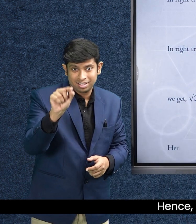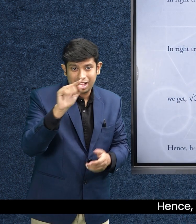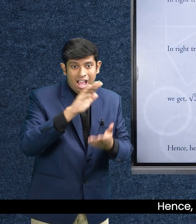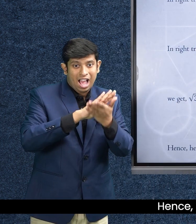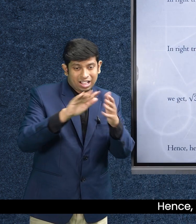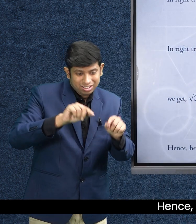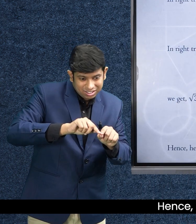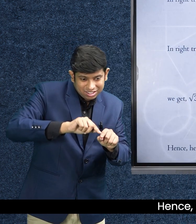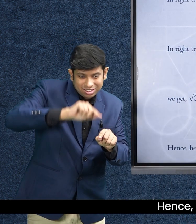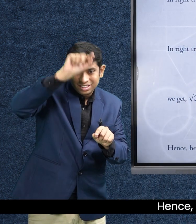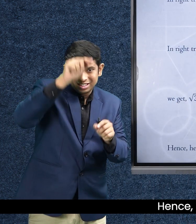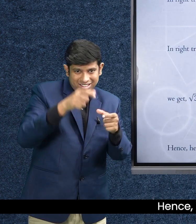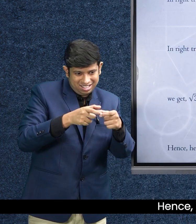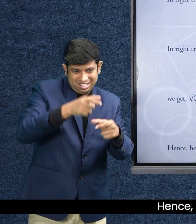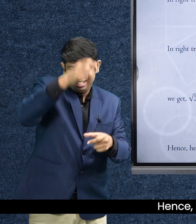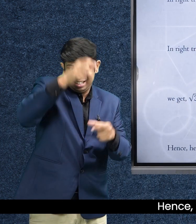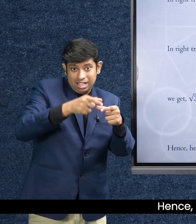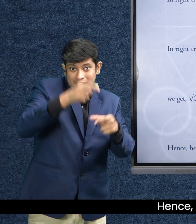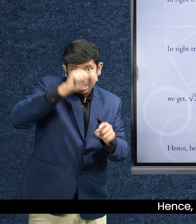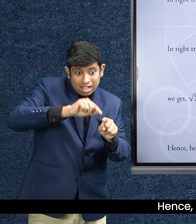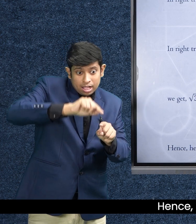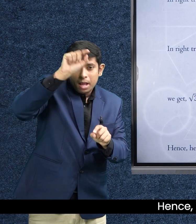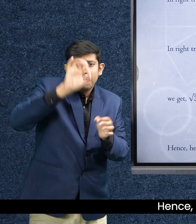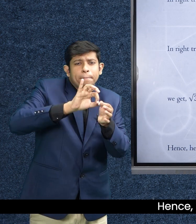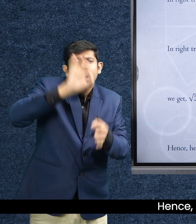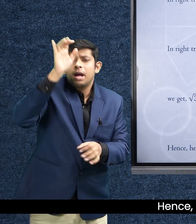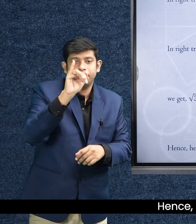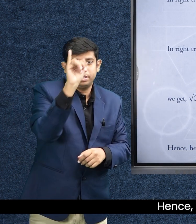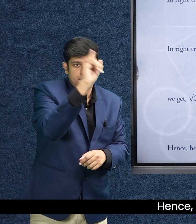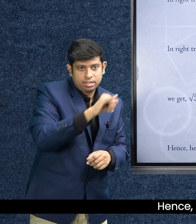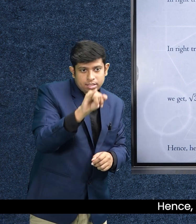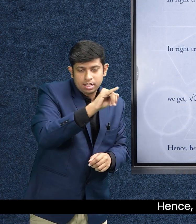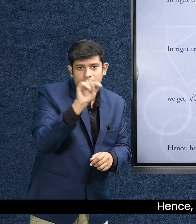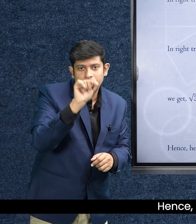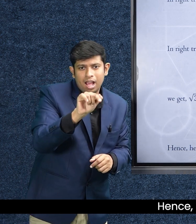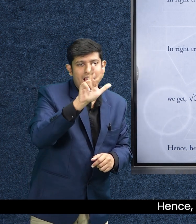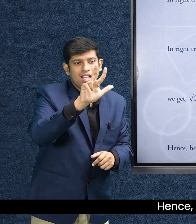Hence, height of the tower is 6.83 meters.